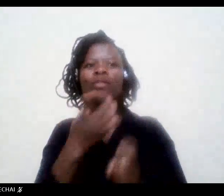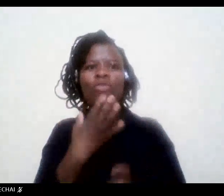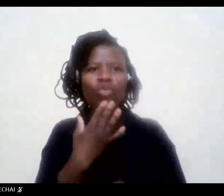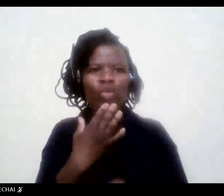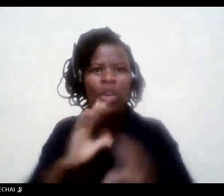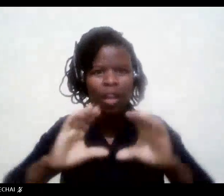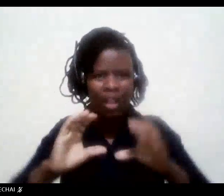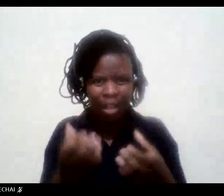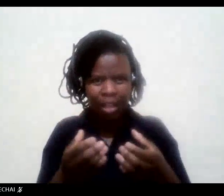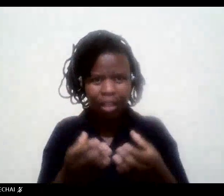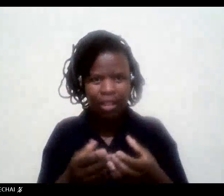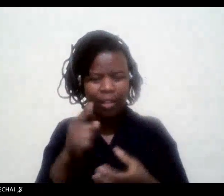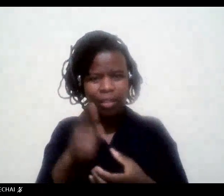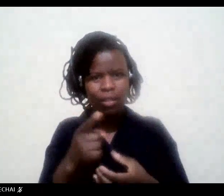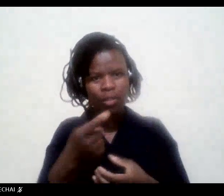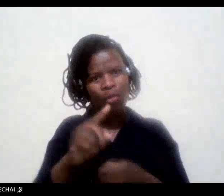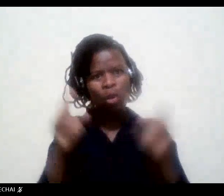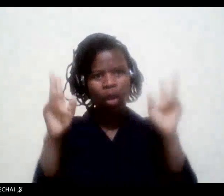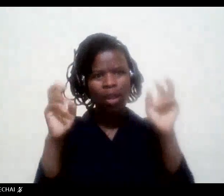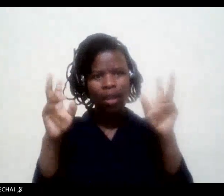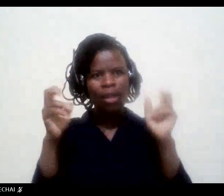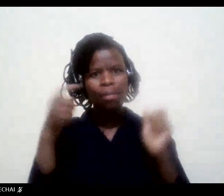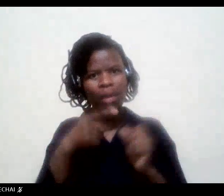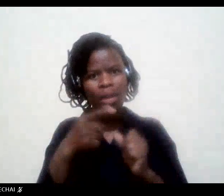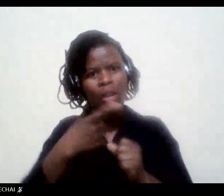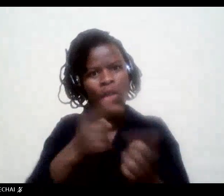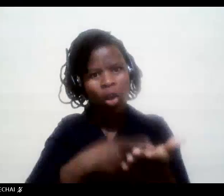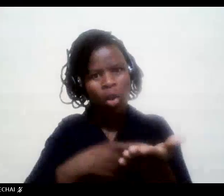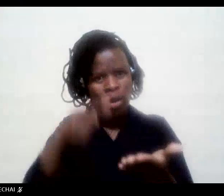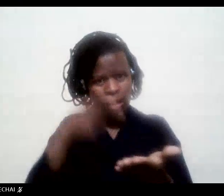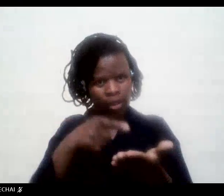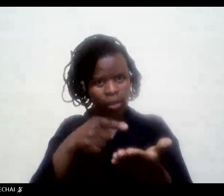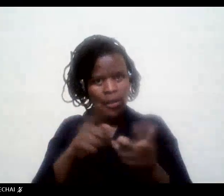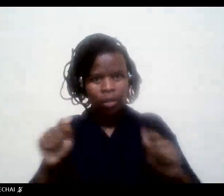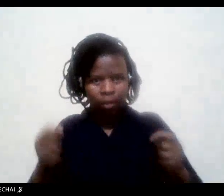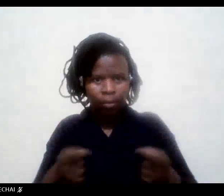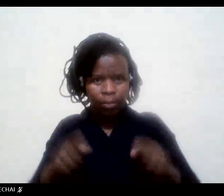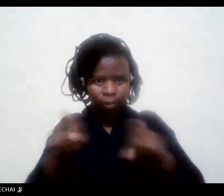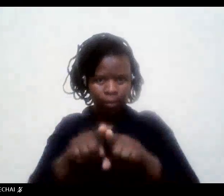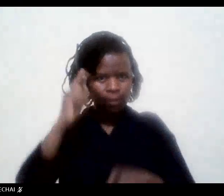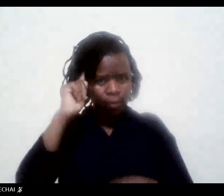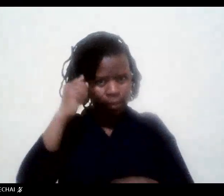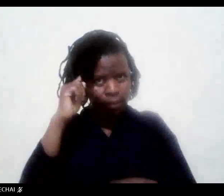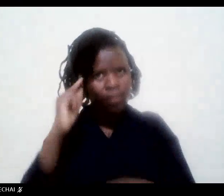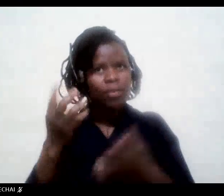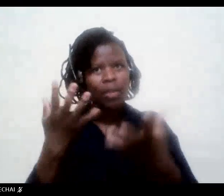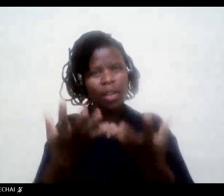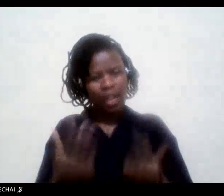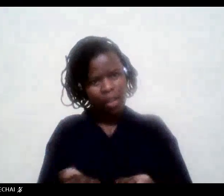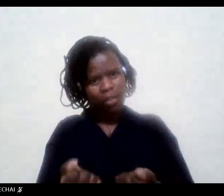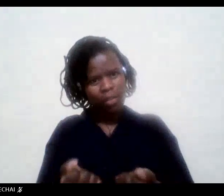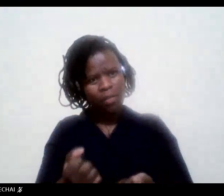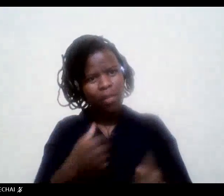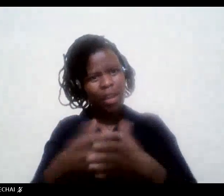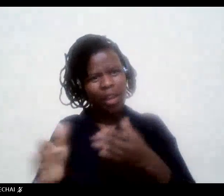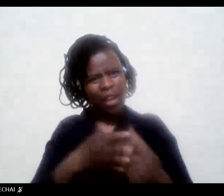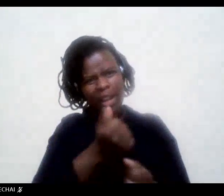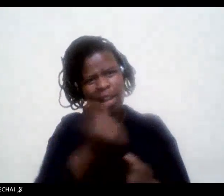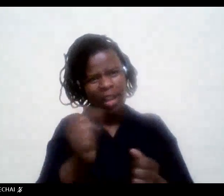this theme for this week. And I think if there are any further questions, they are free